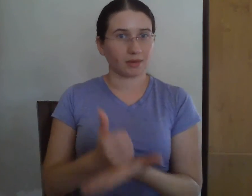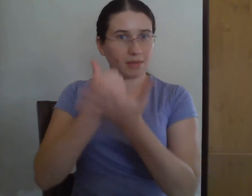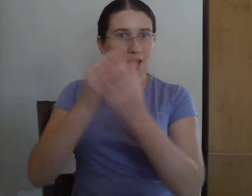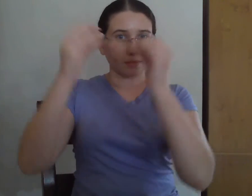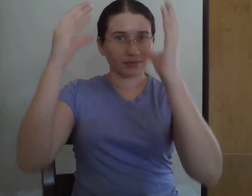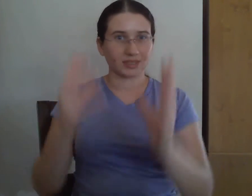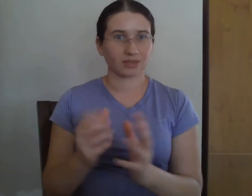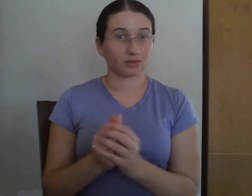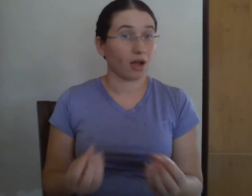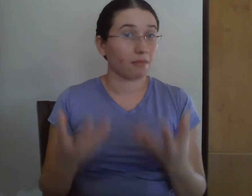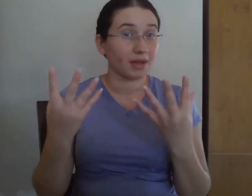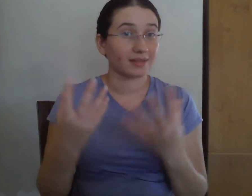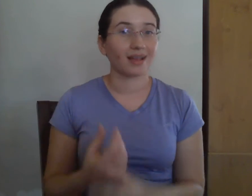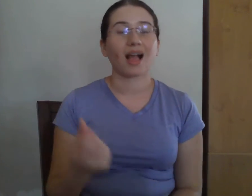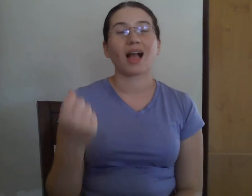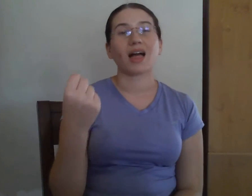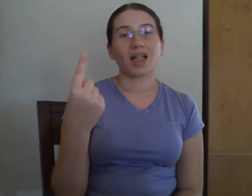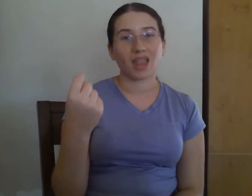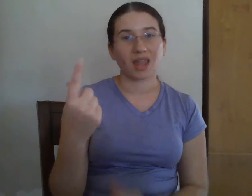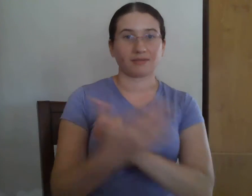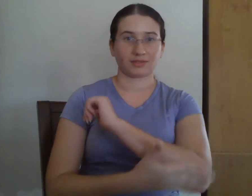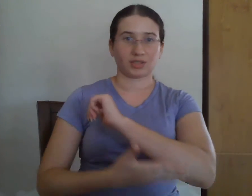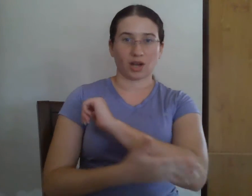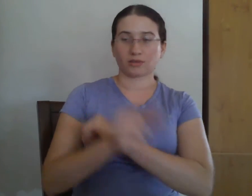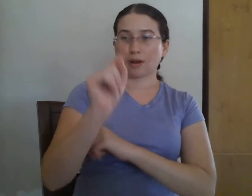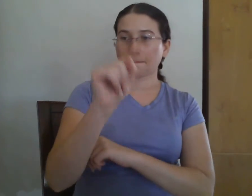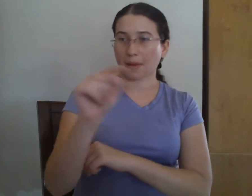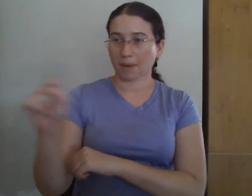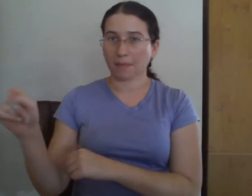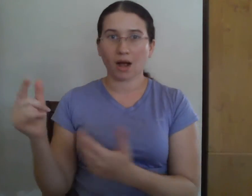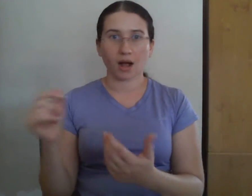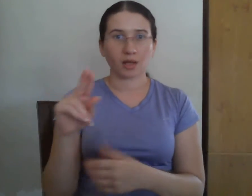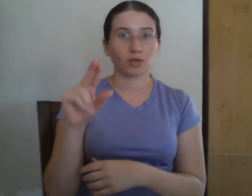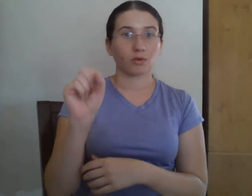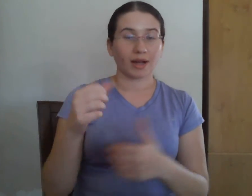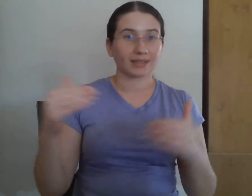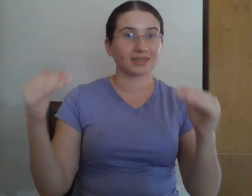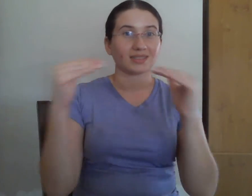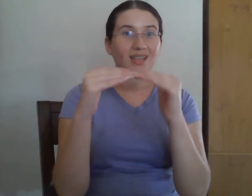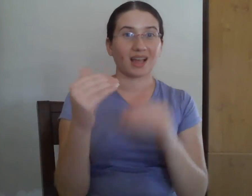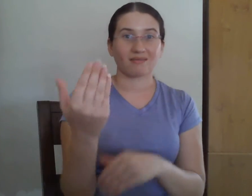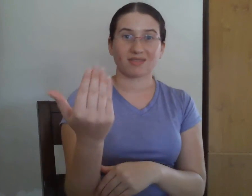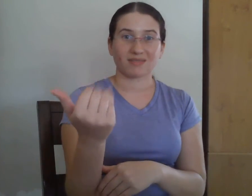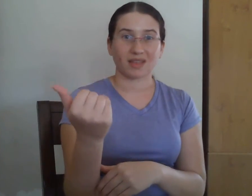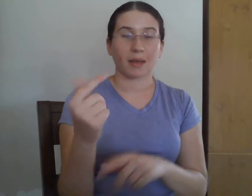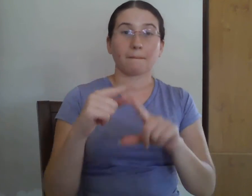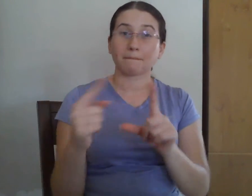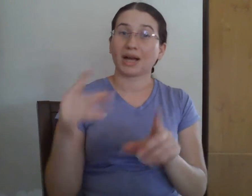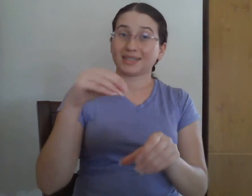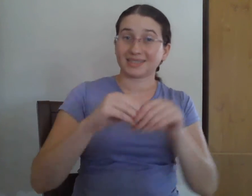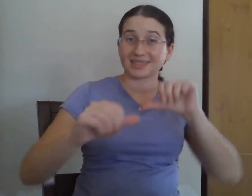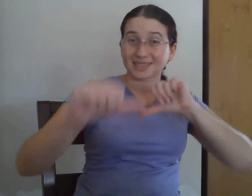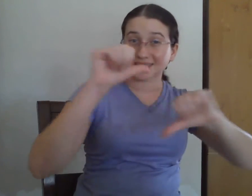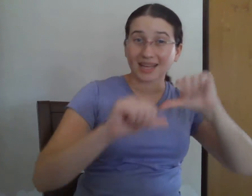11 out of 14. The US is tied for 15th in reading, but we're 23rd in science and 31st